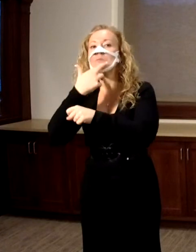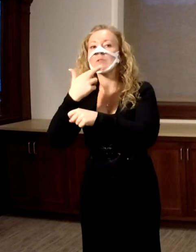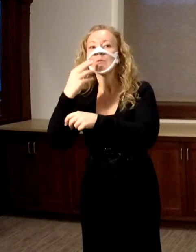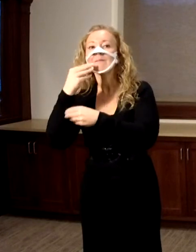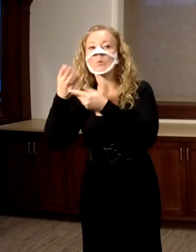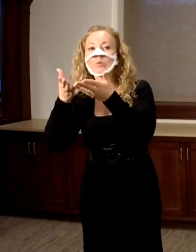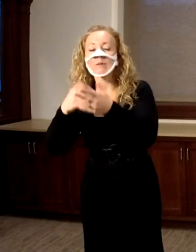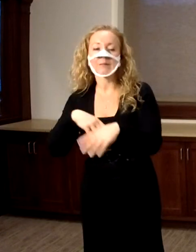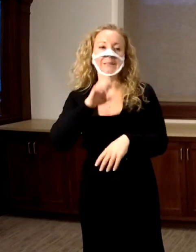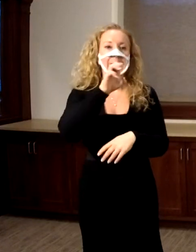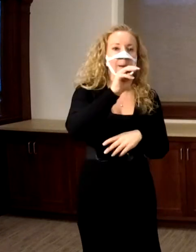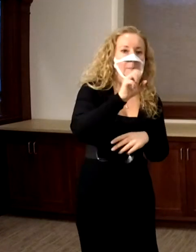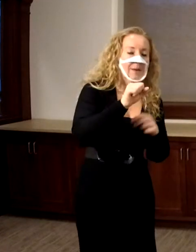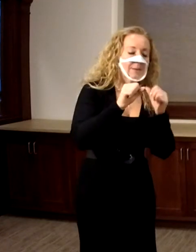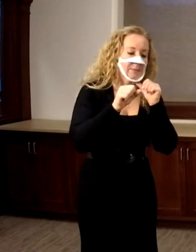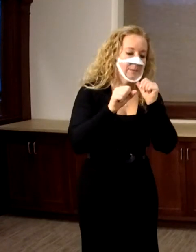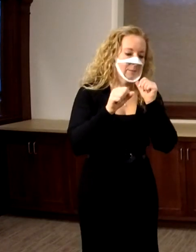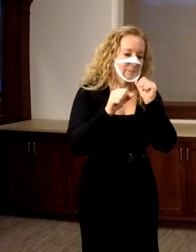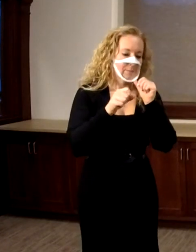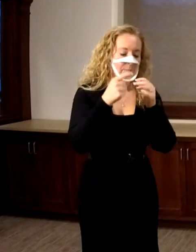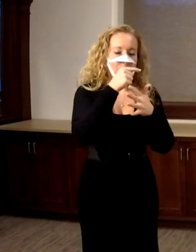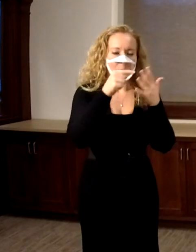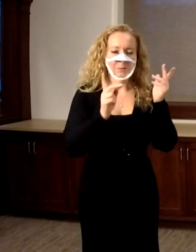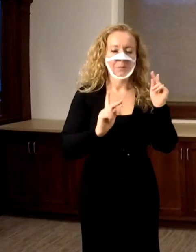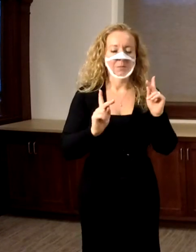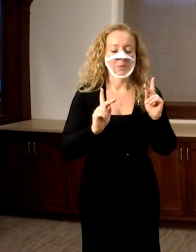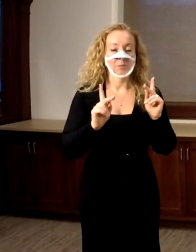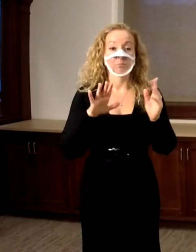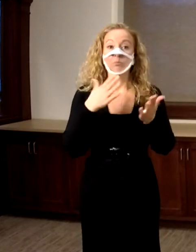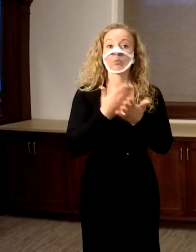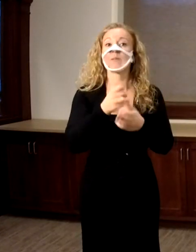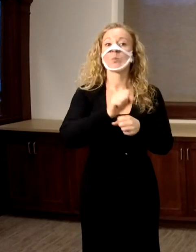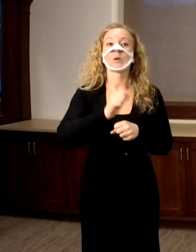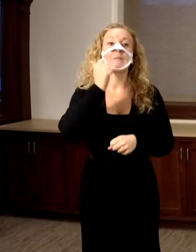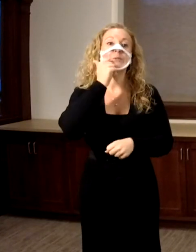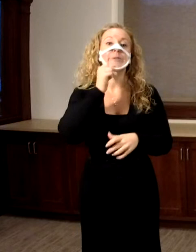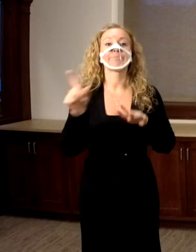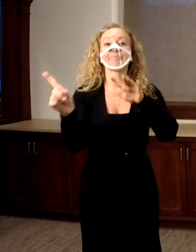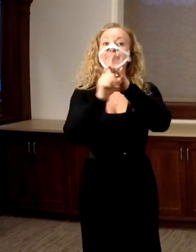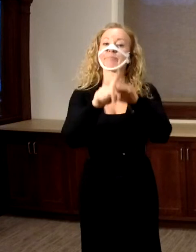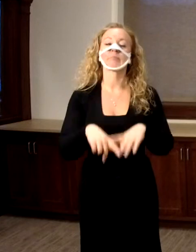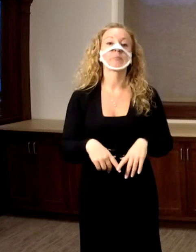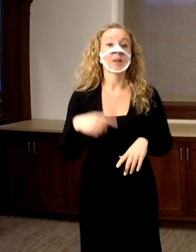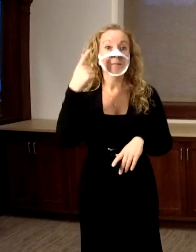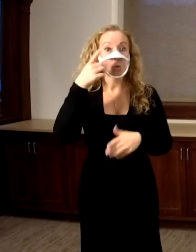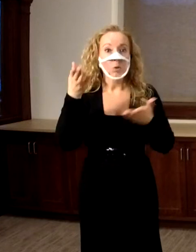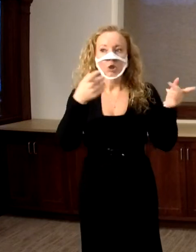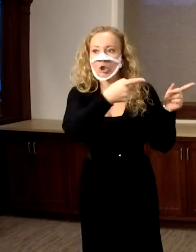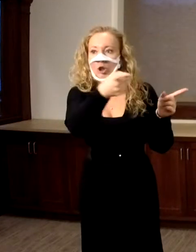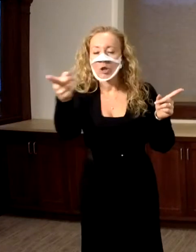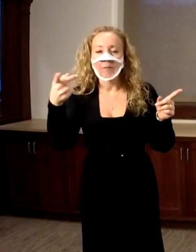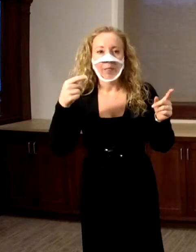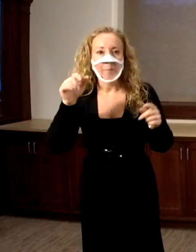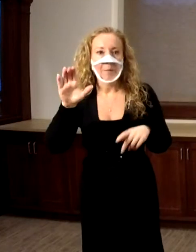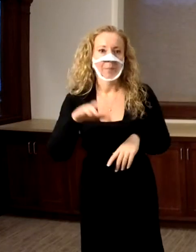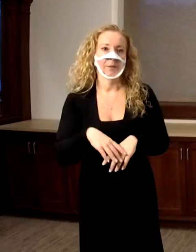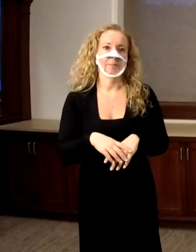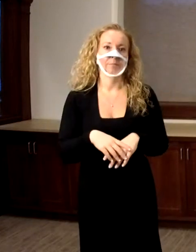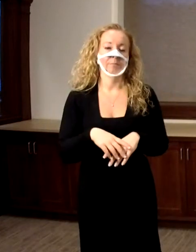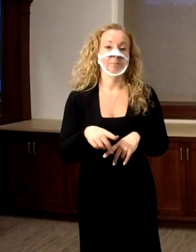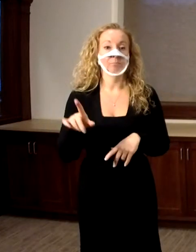front line, EMS, et cetera, you know, they come to work every day and they come to serve the public and do their